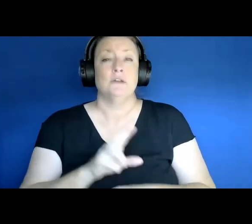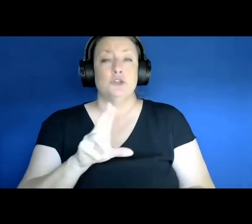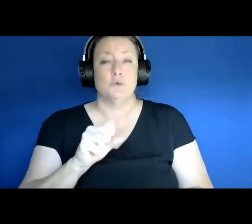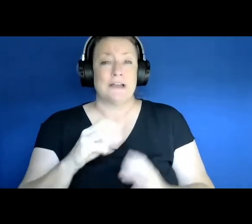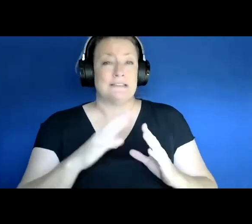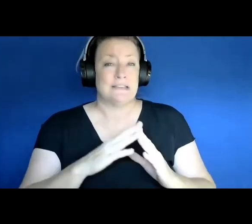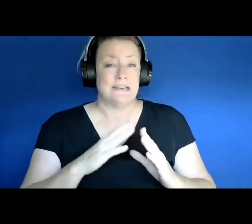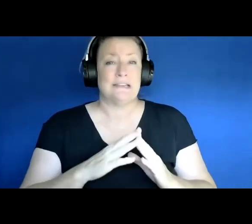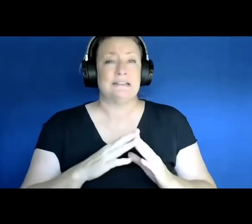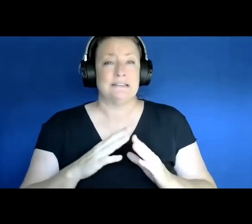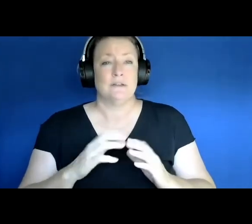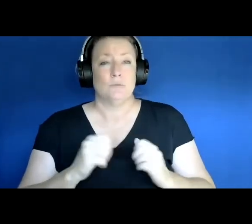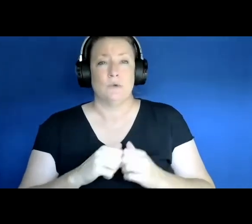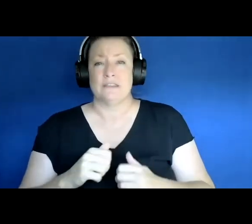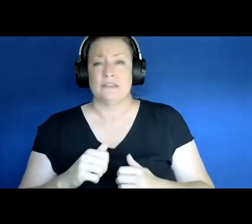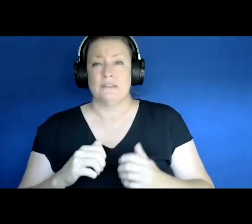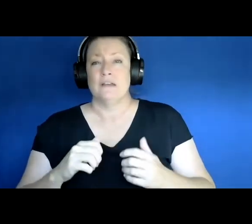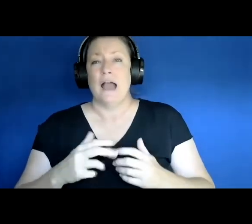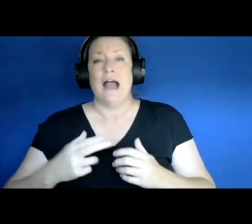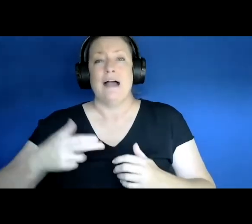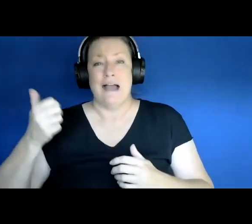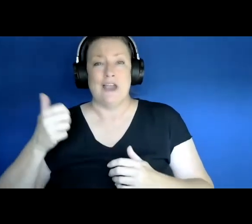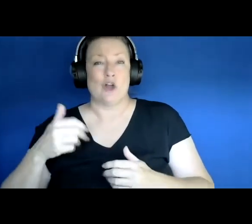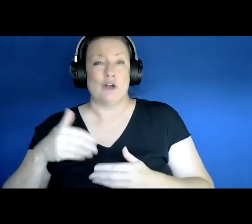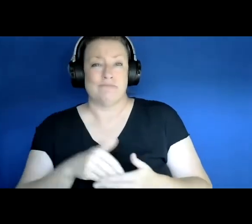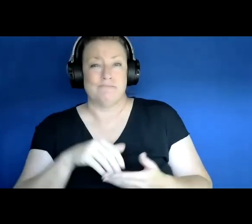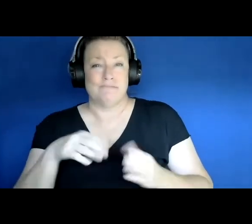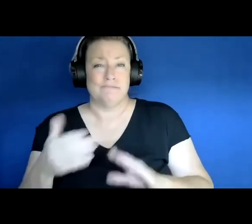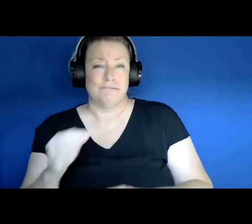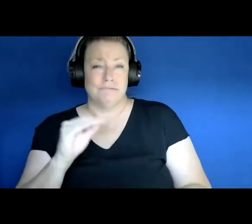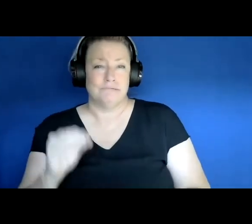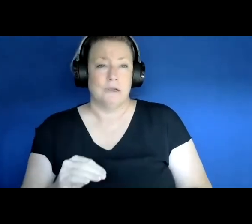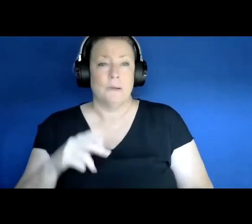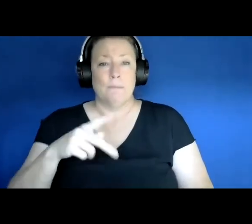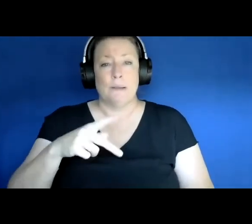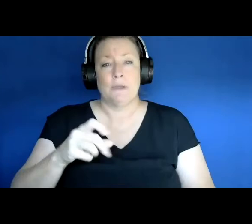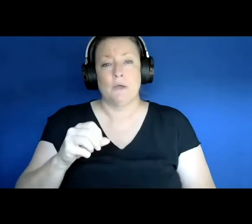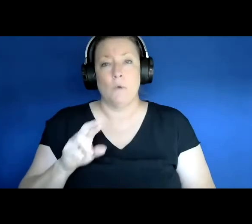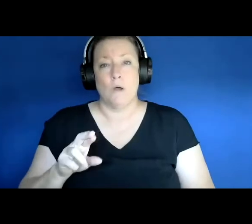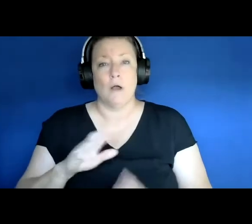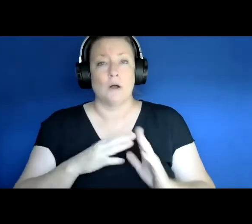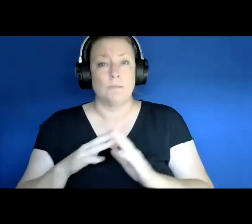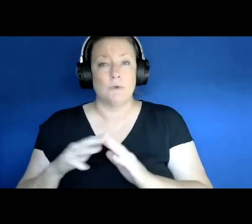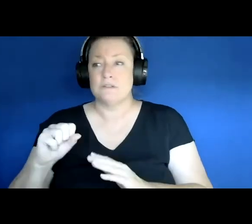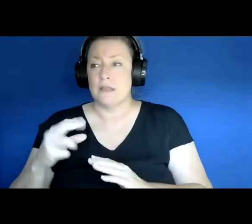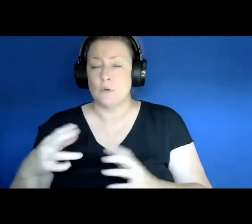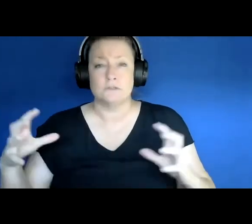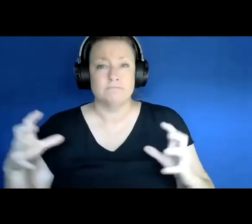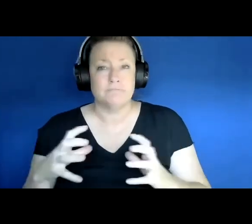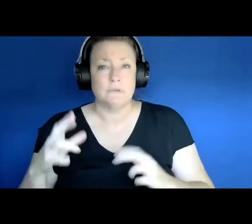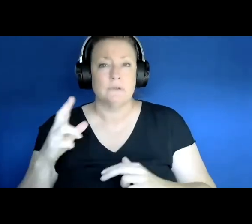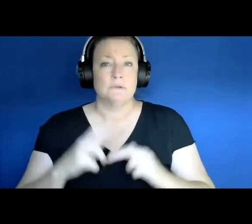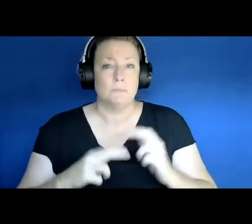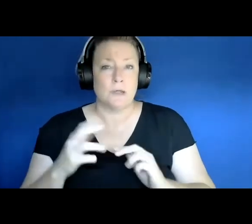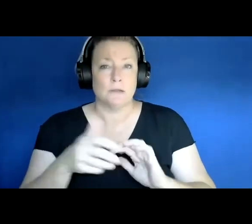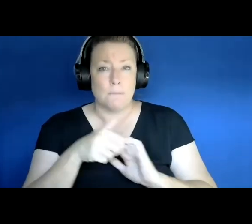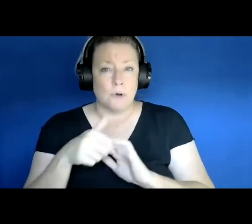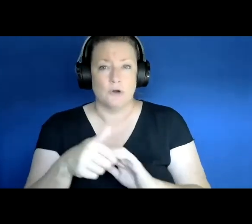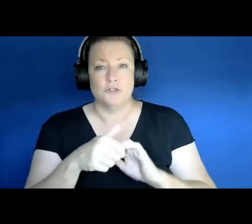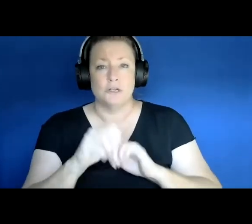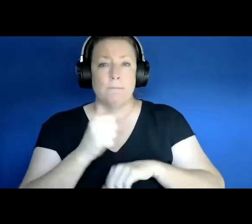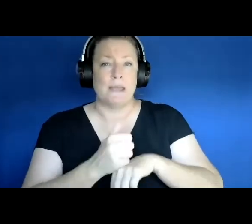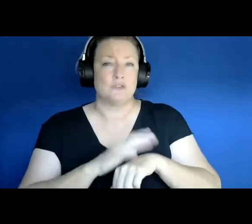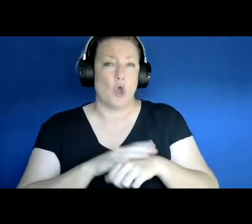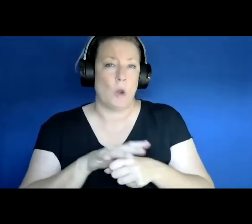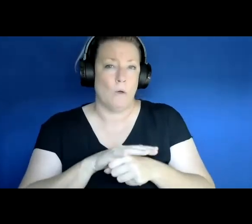infant mortality rates, PPOR brings community stakeholders together to build a consensus and partnership based on local data. This is a